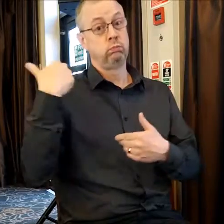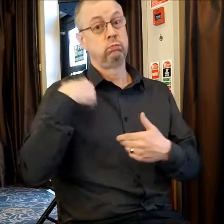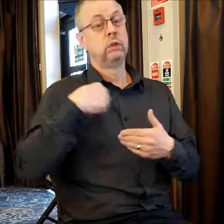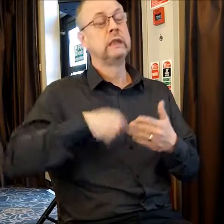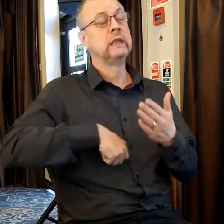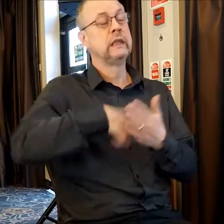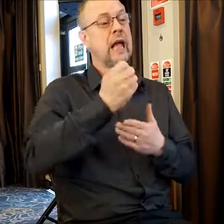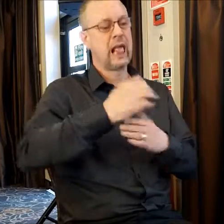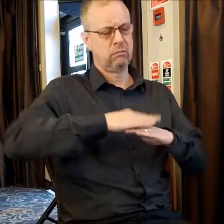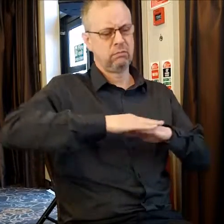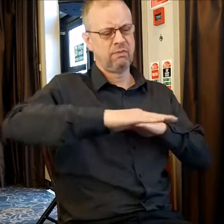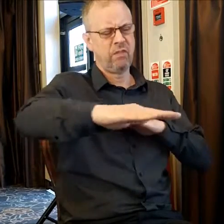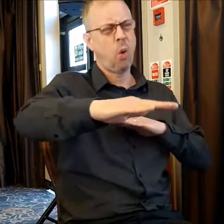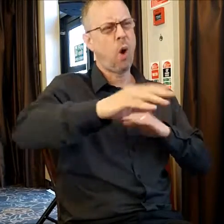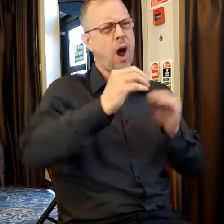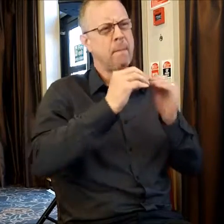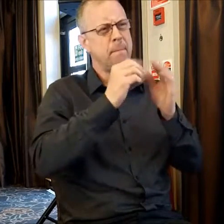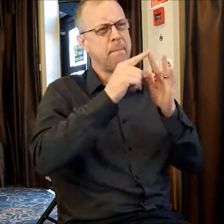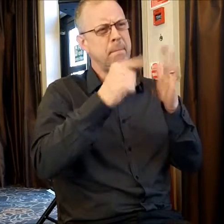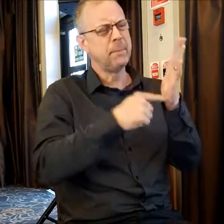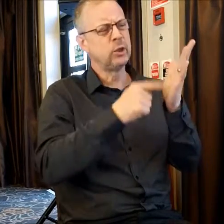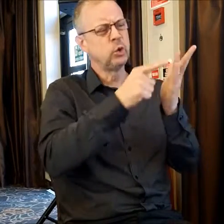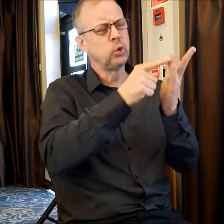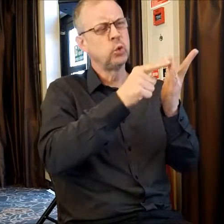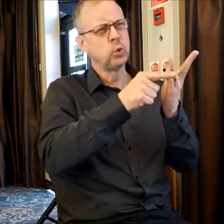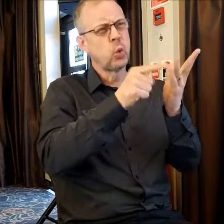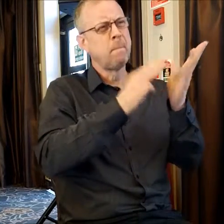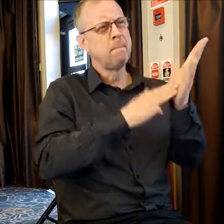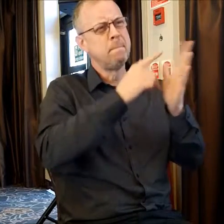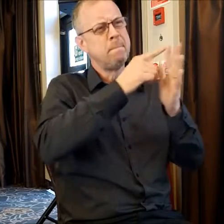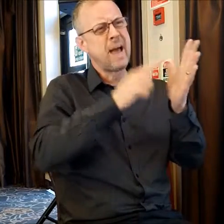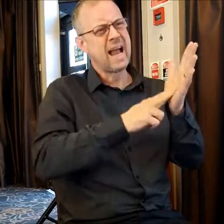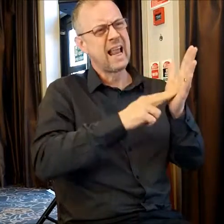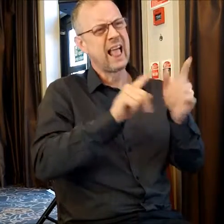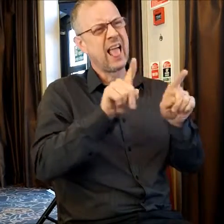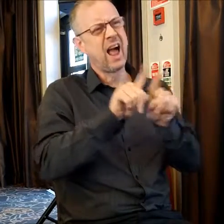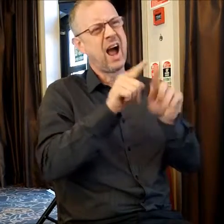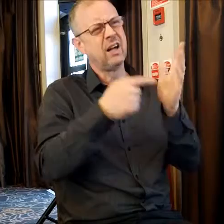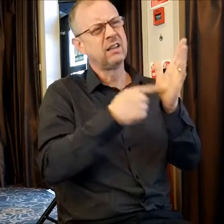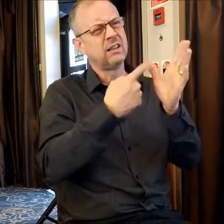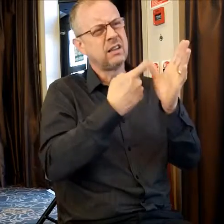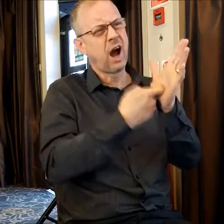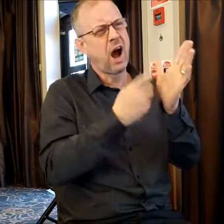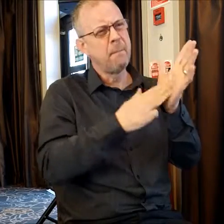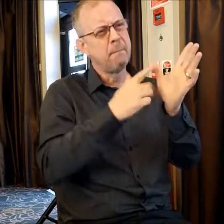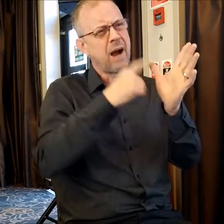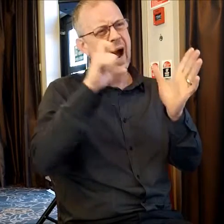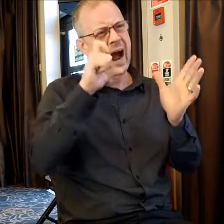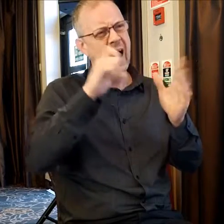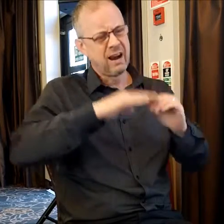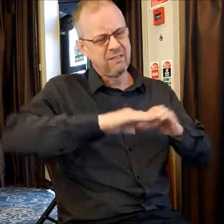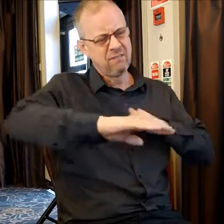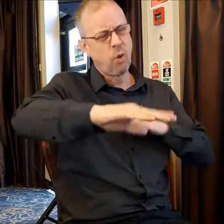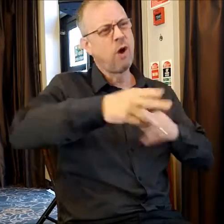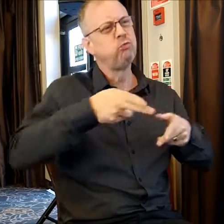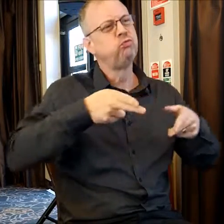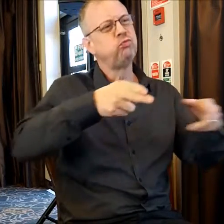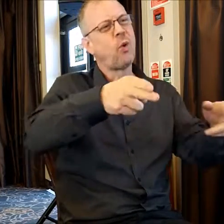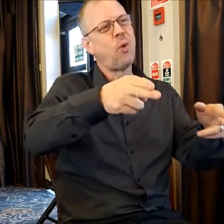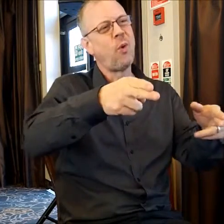Africa. Bitumen is the black sticky stuff that you see, not very glamorous, but an essential ingredient in